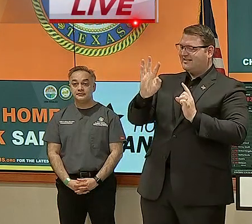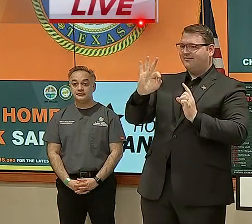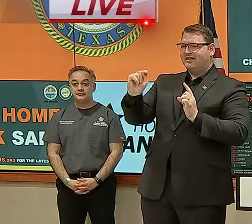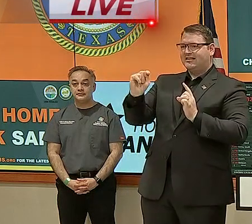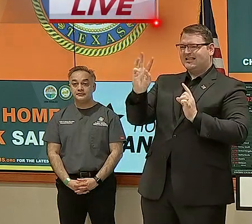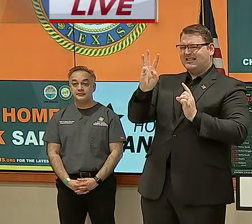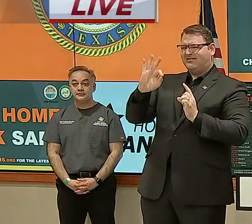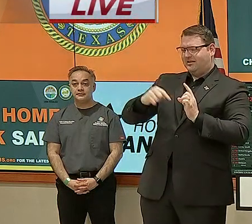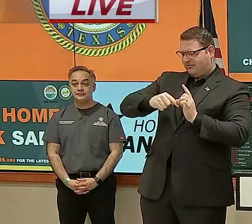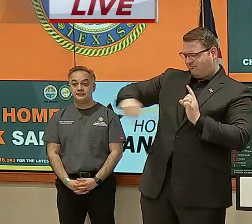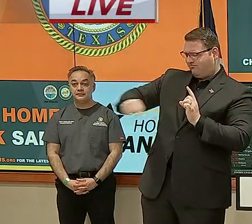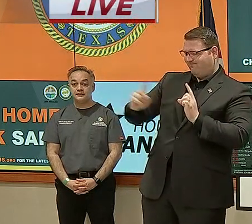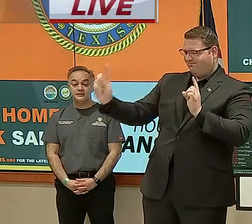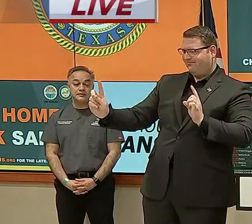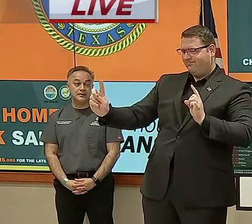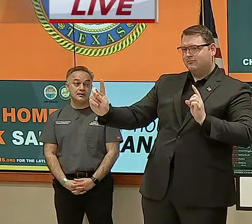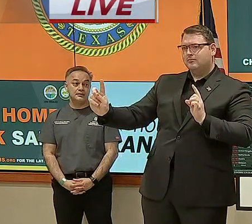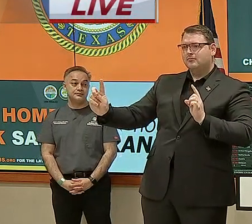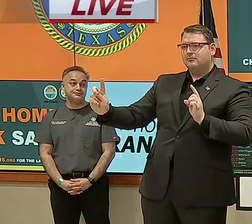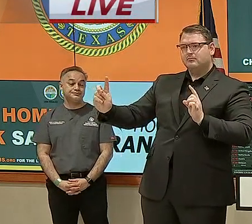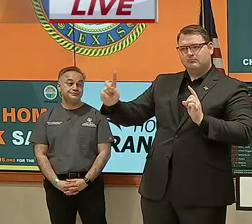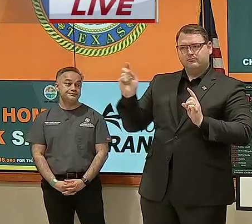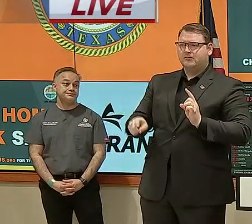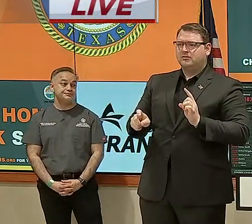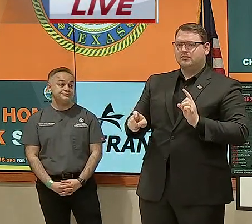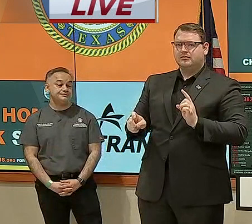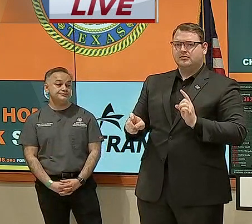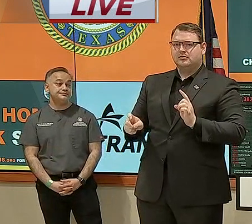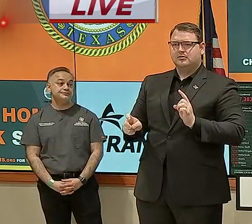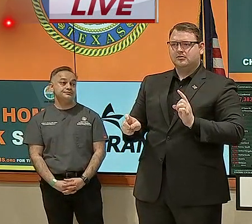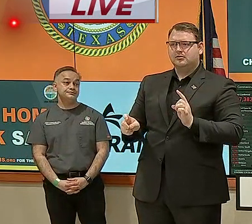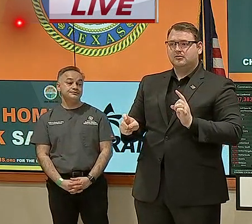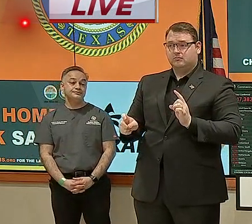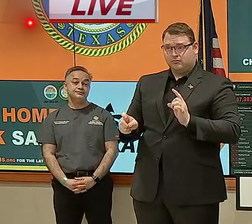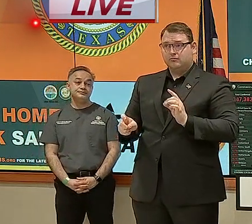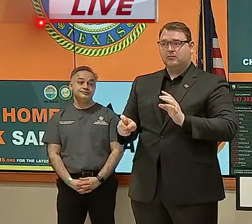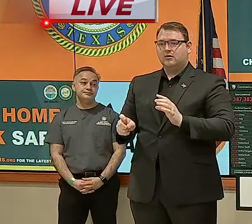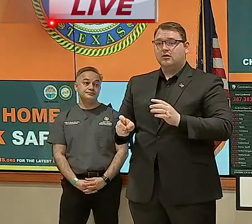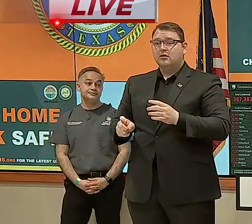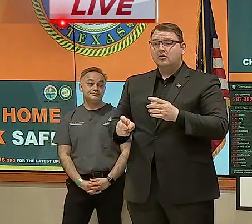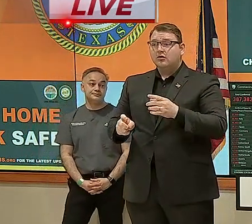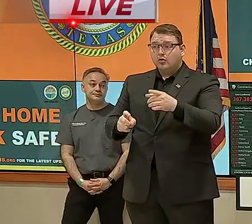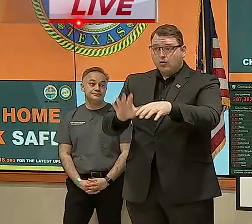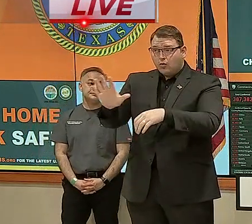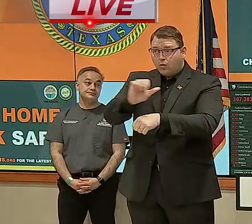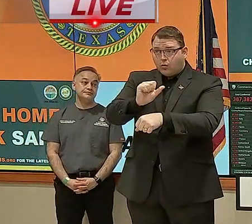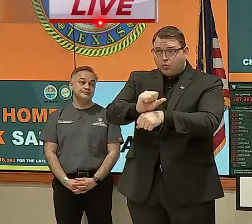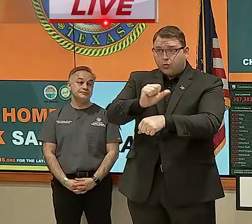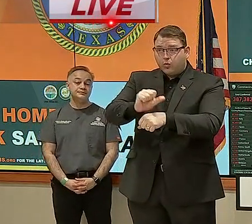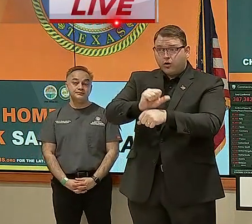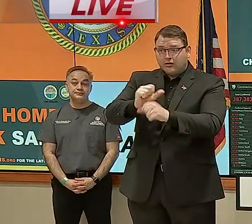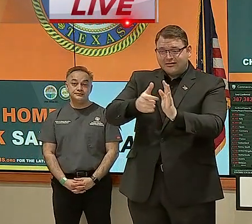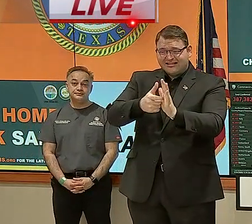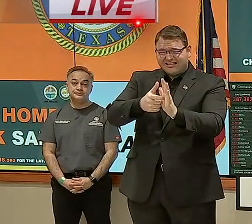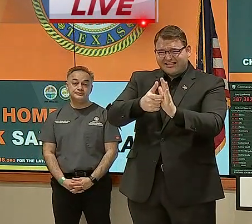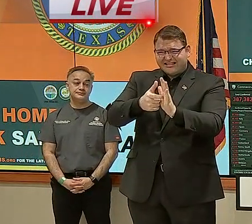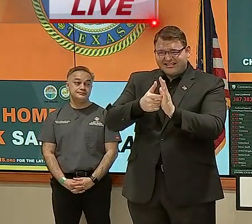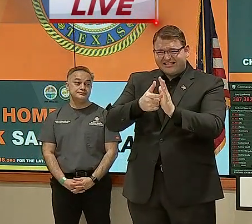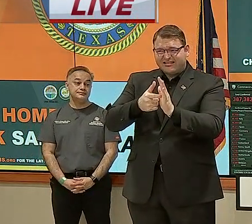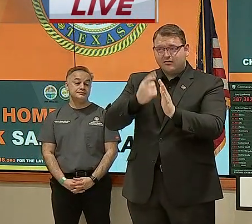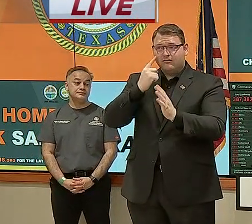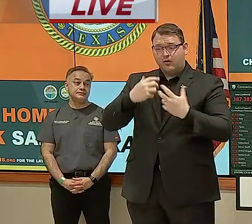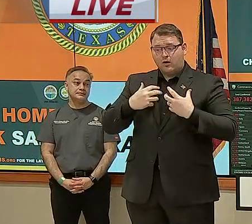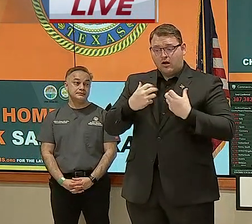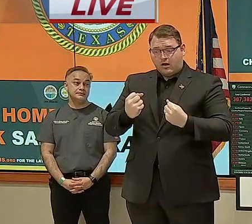ourselves safe. So that's what we mean. Stay home unless your work is essential. And if your work is essential,